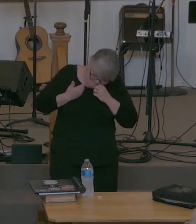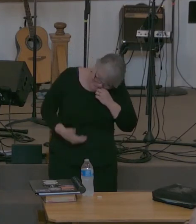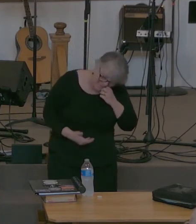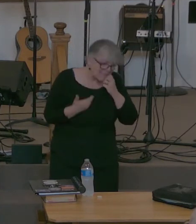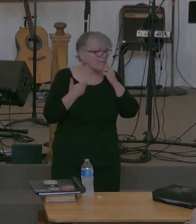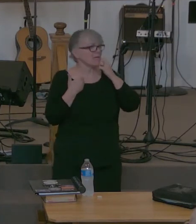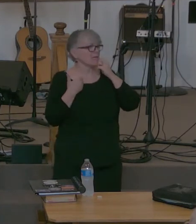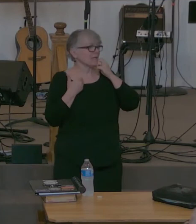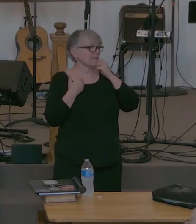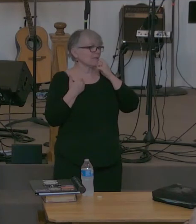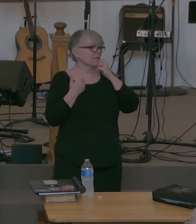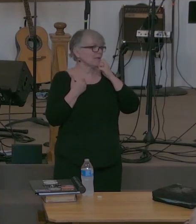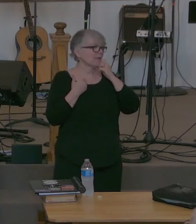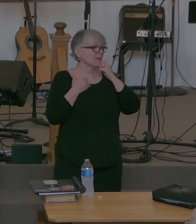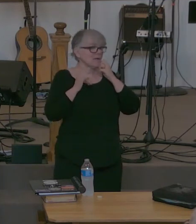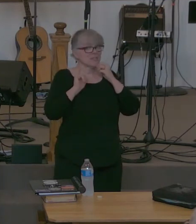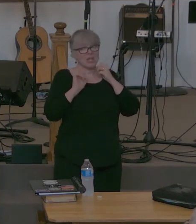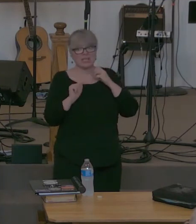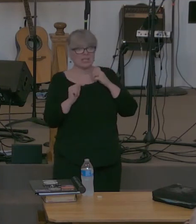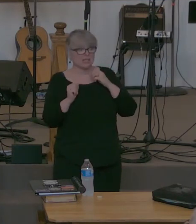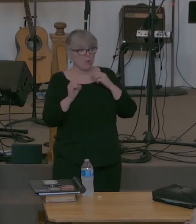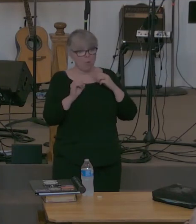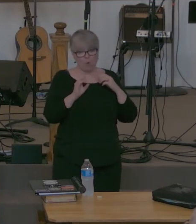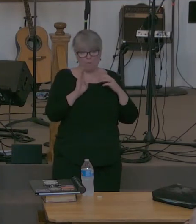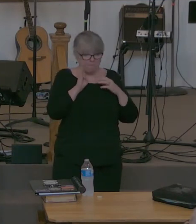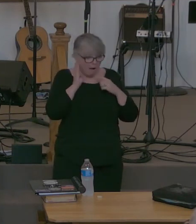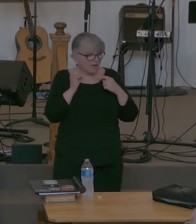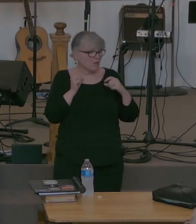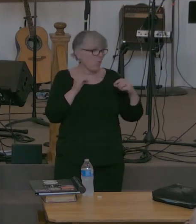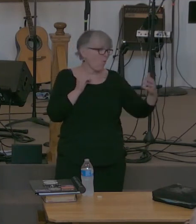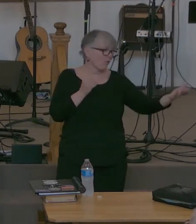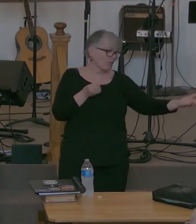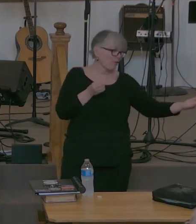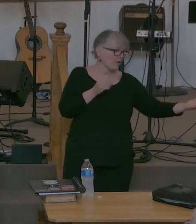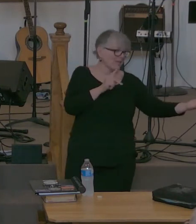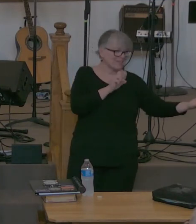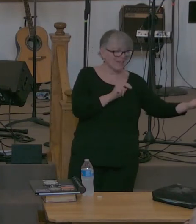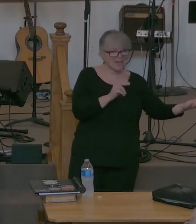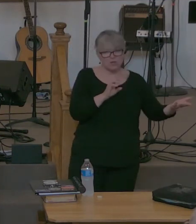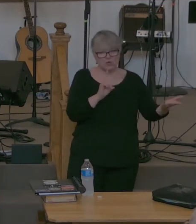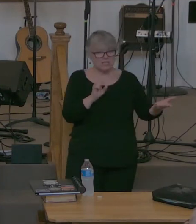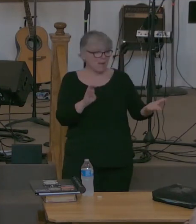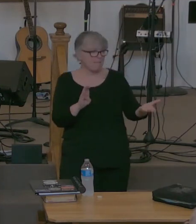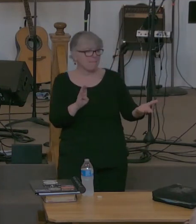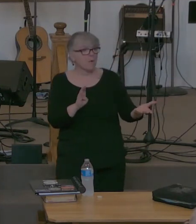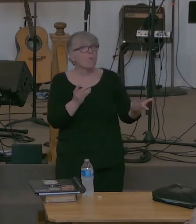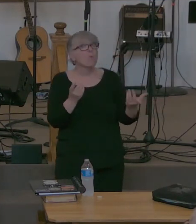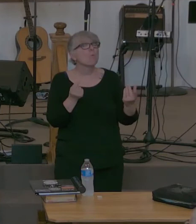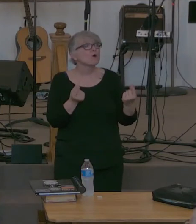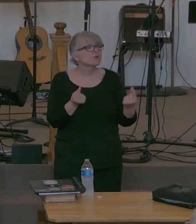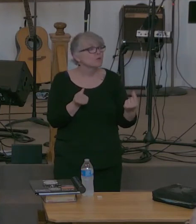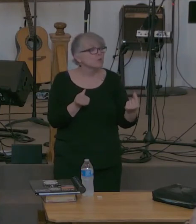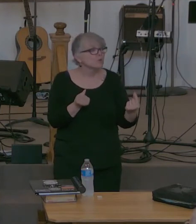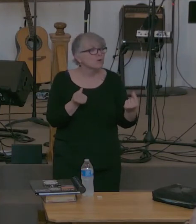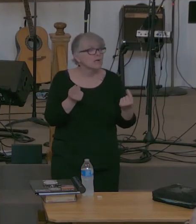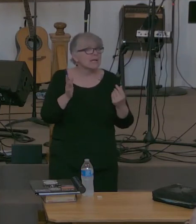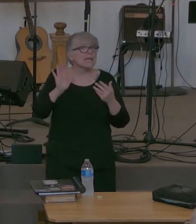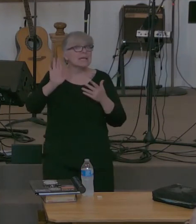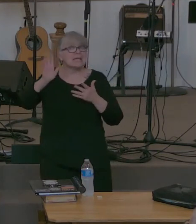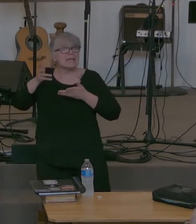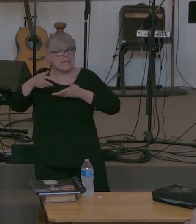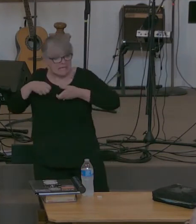loved JT, you put your name in there. That he did what? He